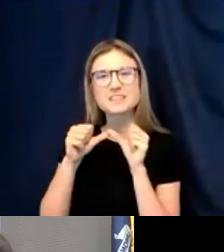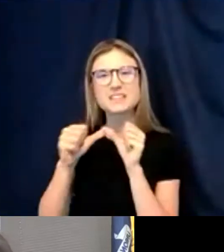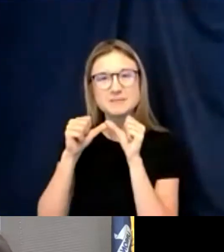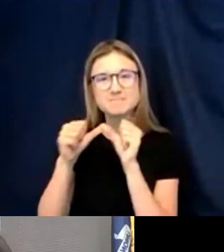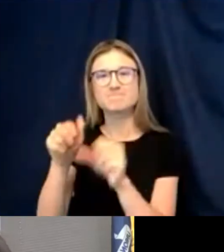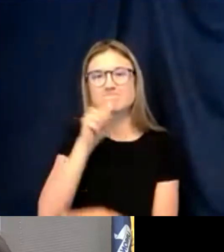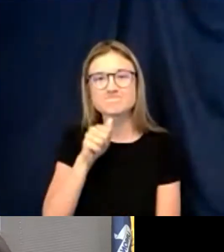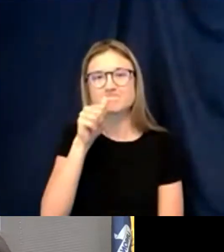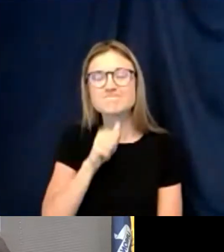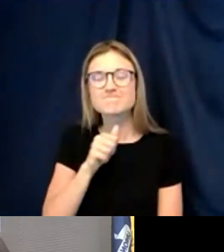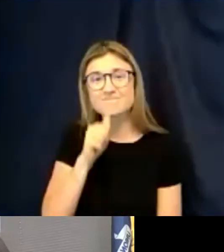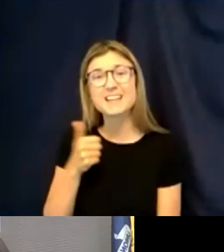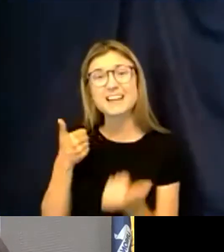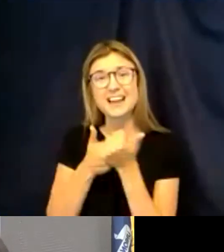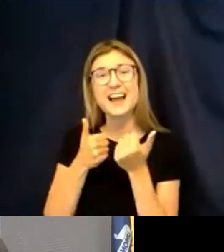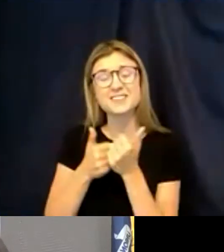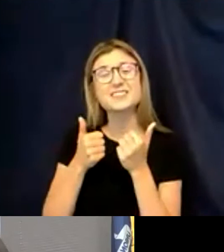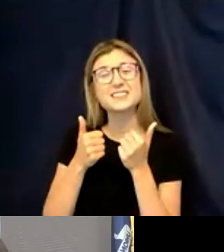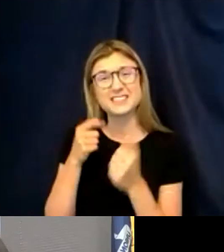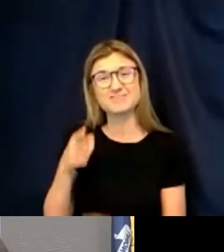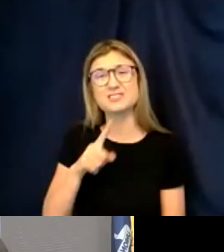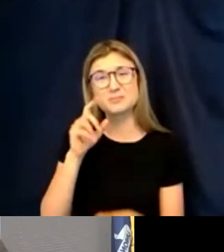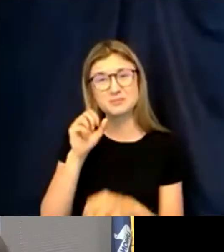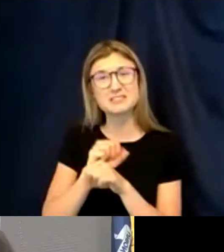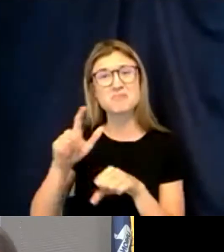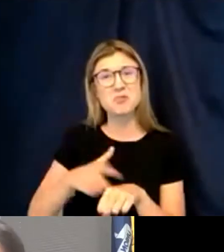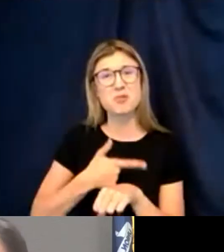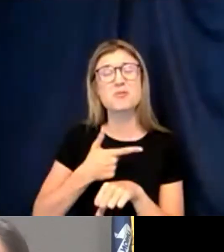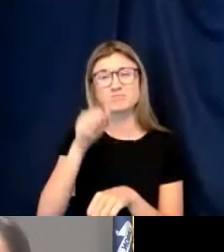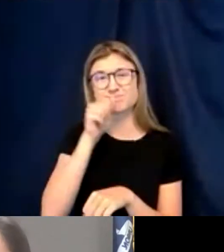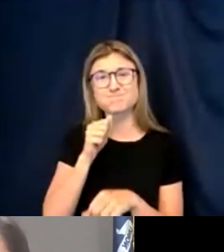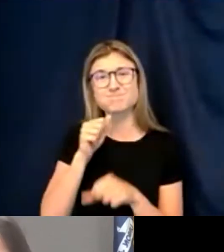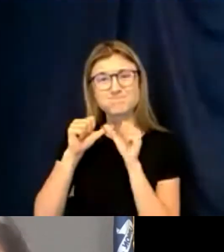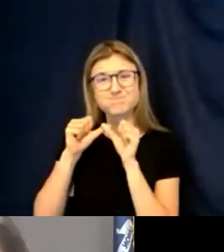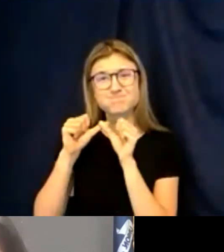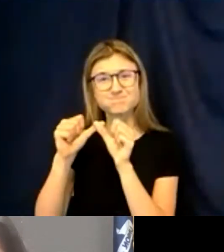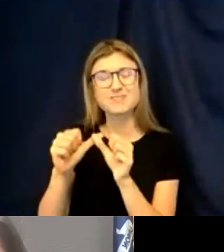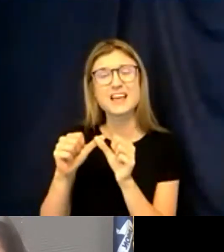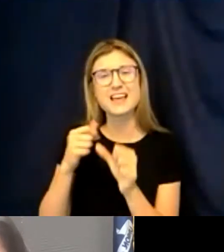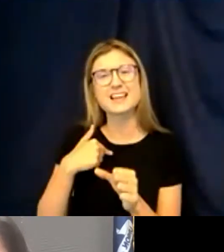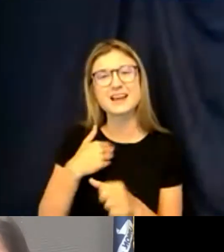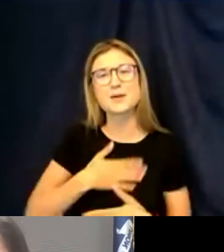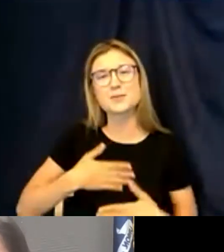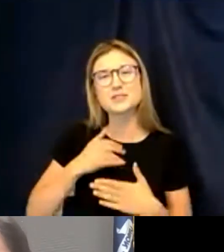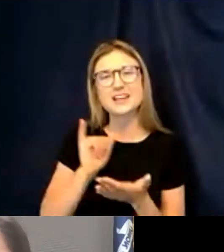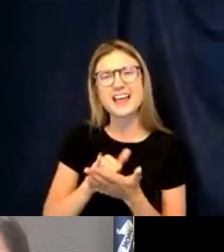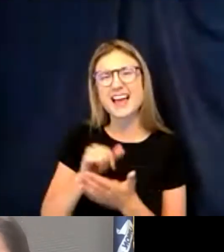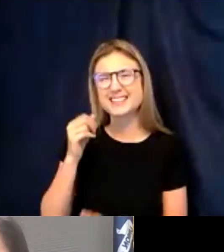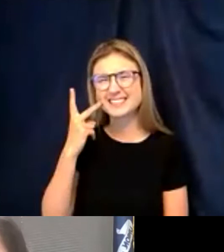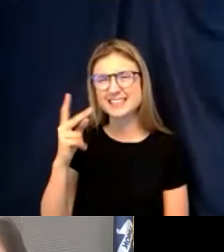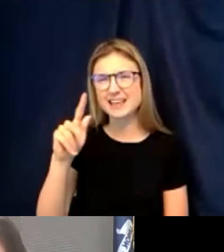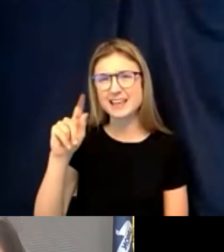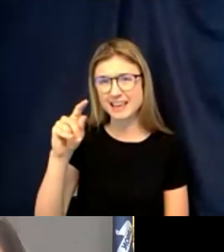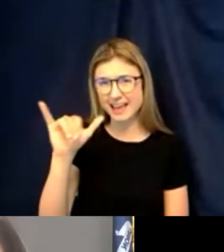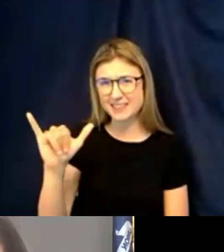long game. So, but eventually we get there. So appreciate that. And I see that Kathy has her hand raised. Kathy, can